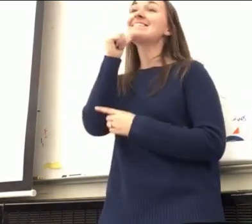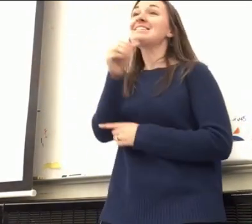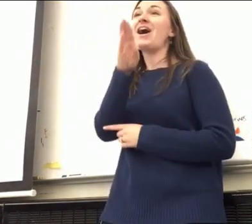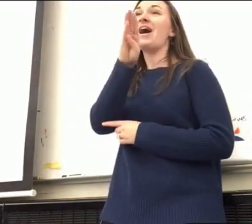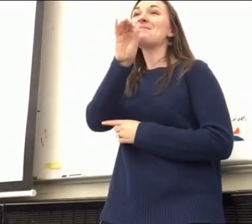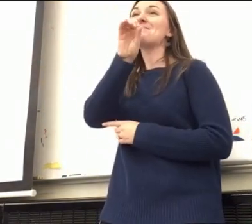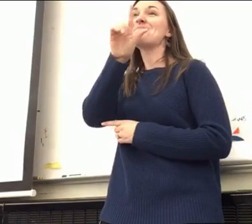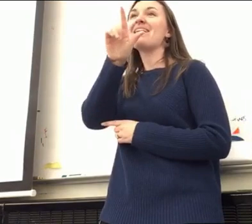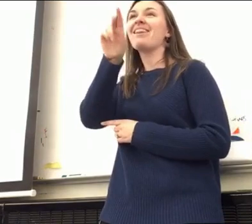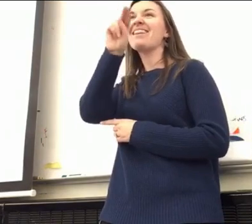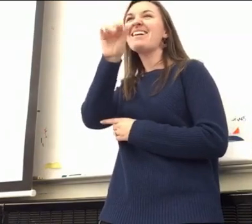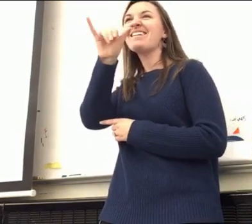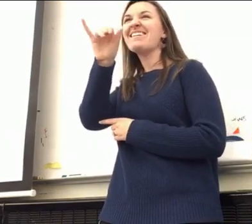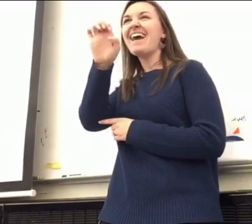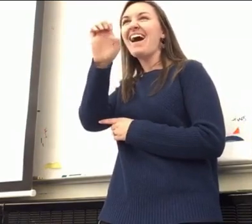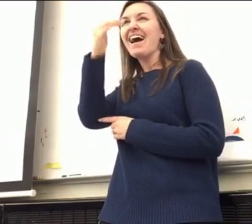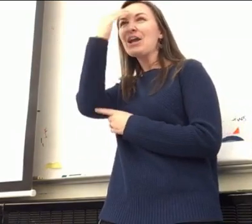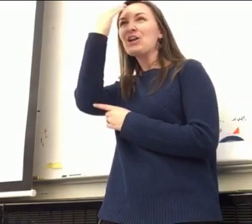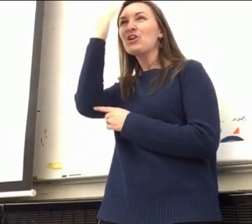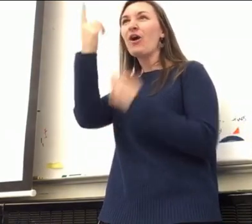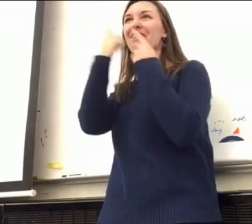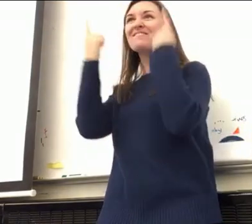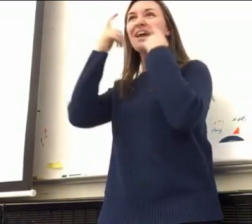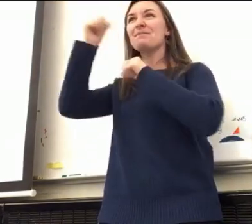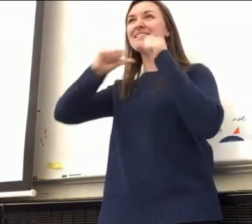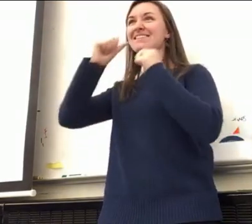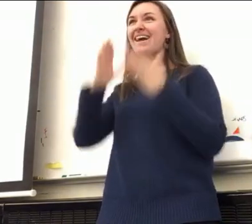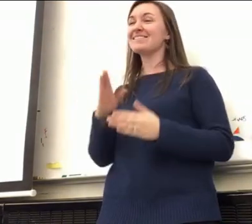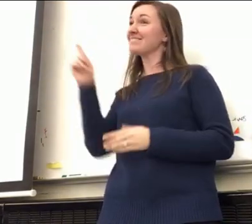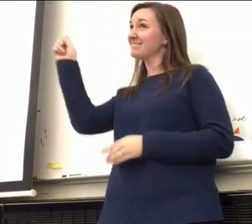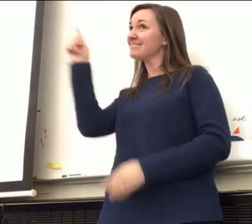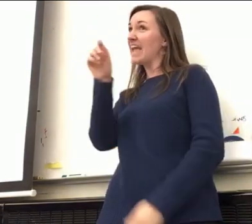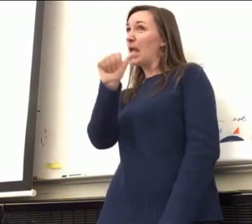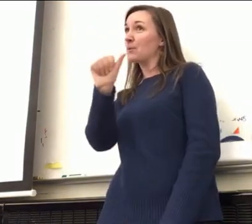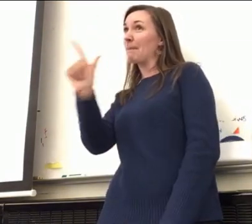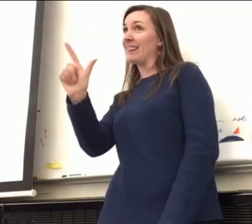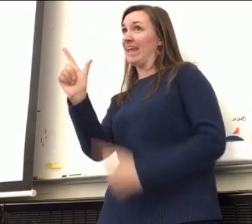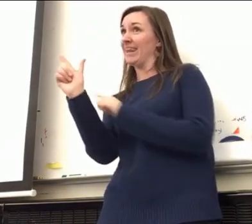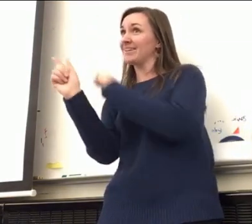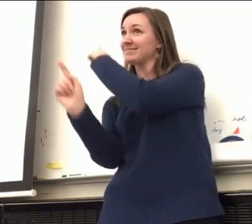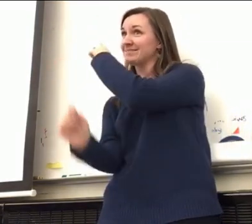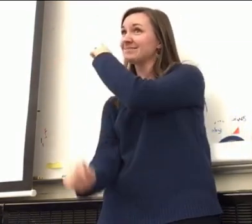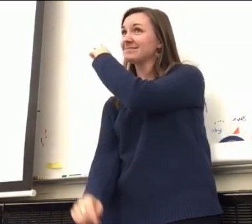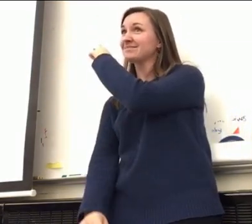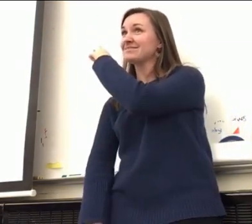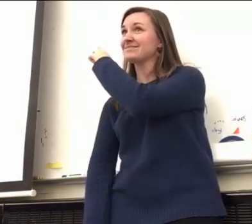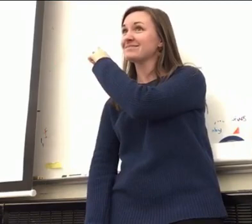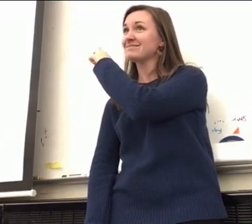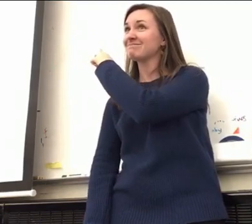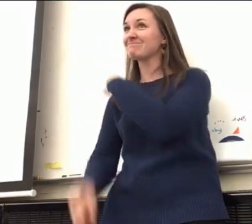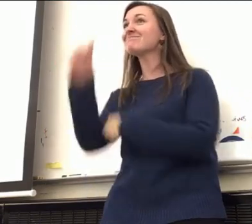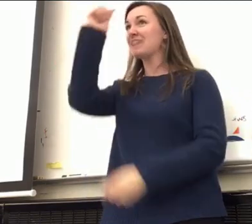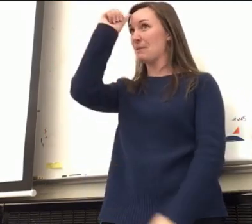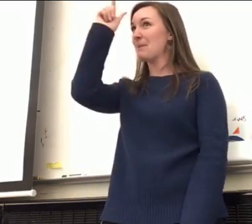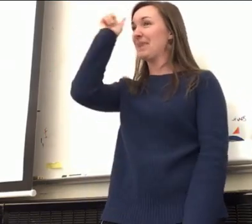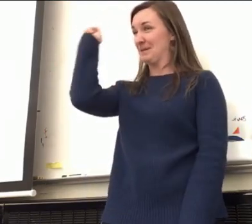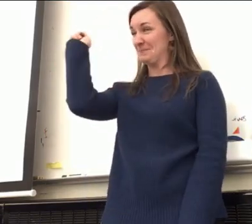so close. It is Bill Nye. Abraham Lincoln. So this is... Okay, listen.